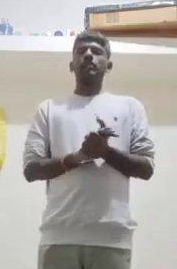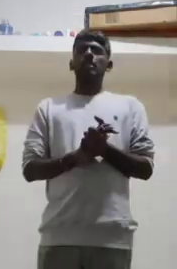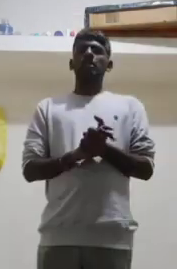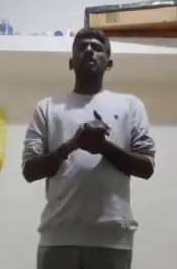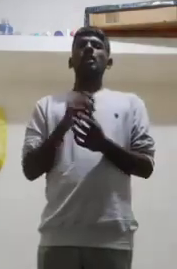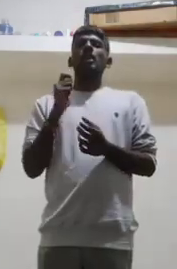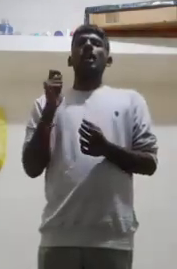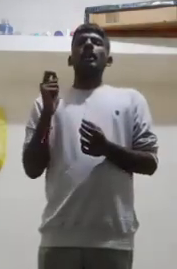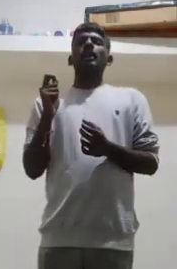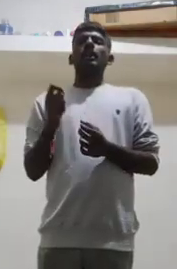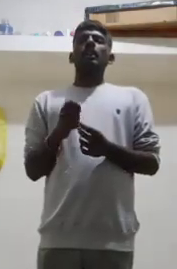feature is